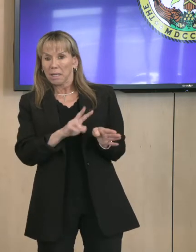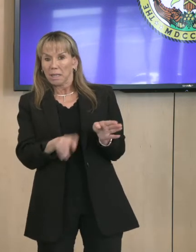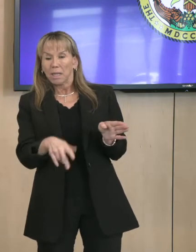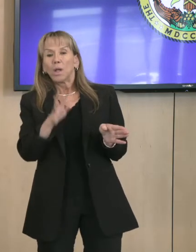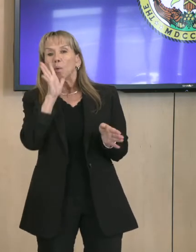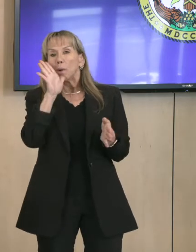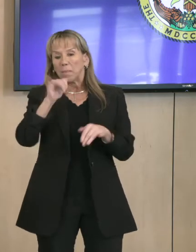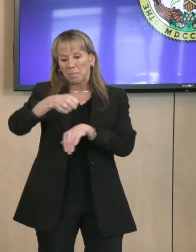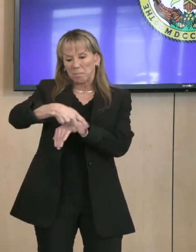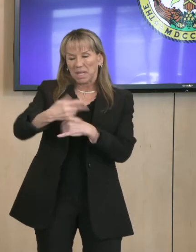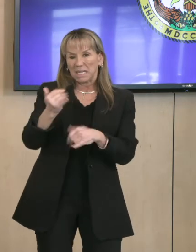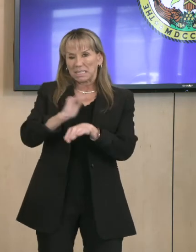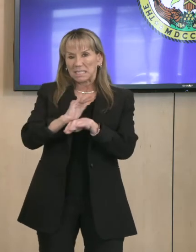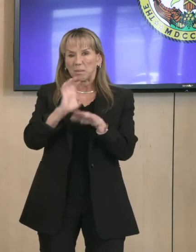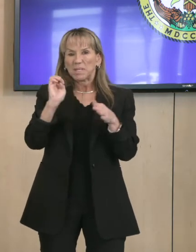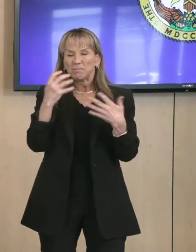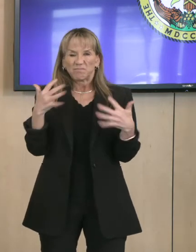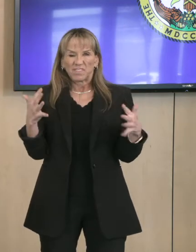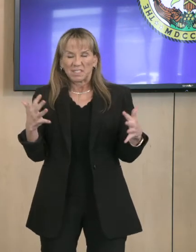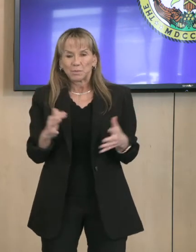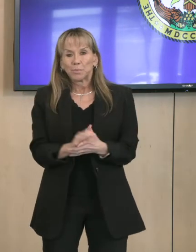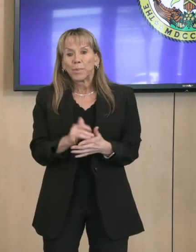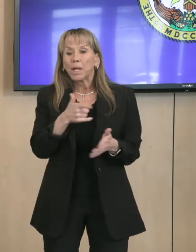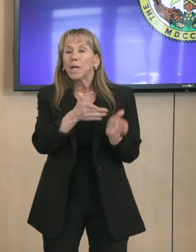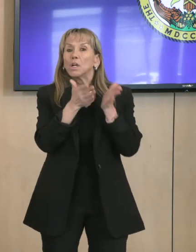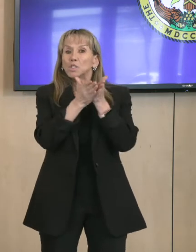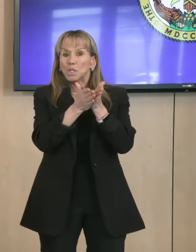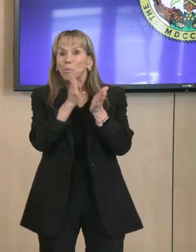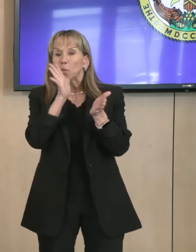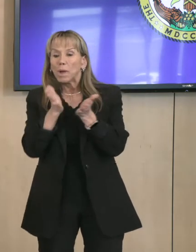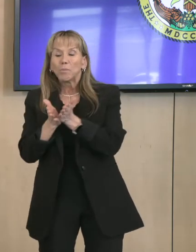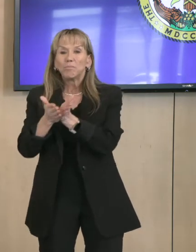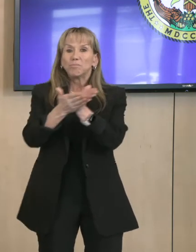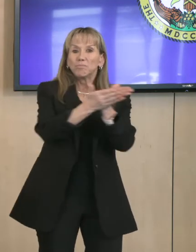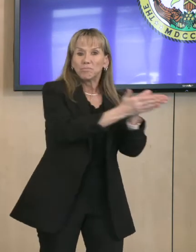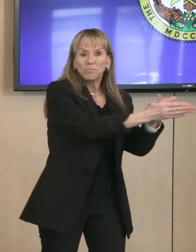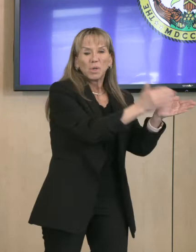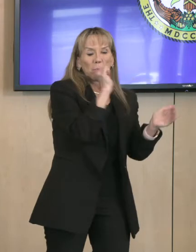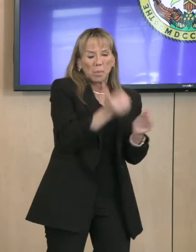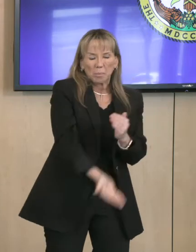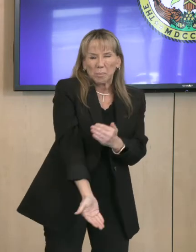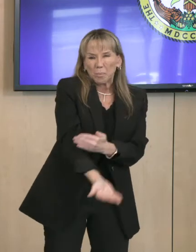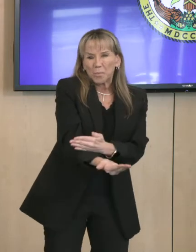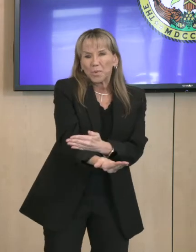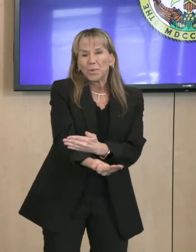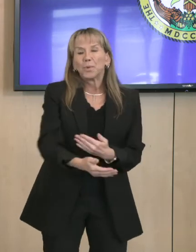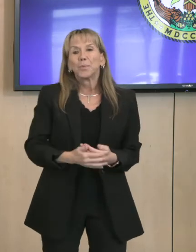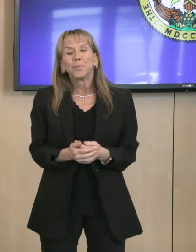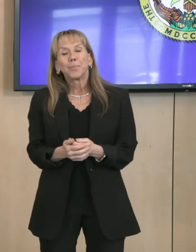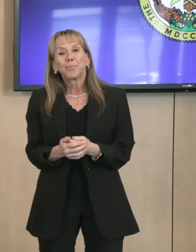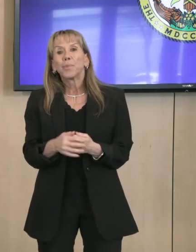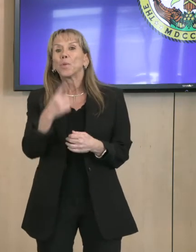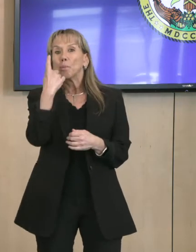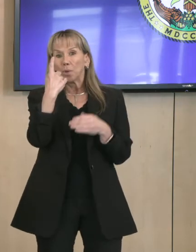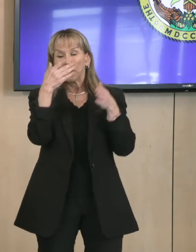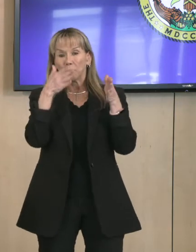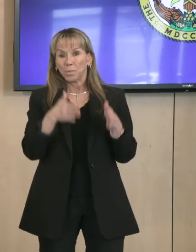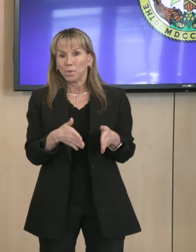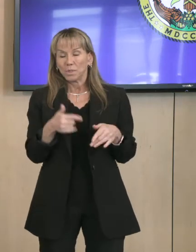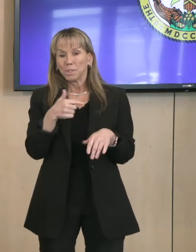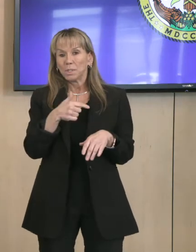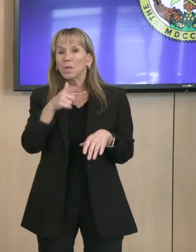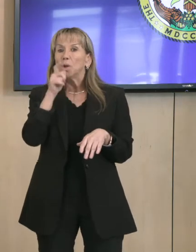by midnight tonight. The ship is expected to depart the port in the early morning. One passenger who